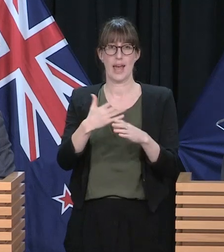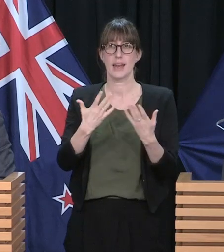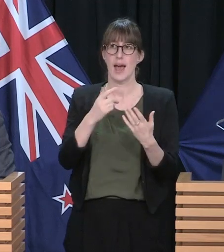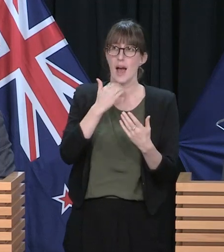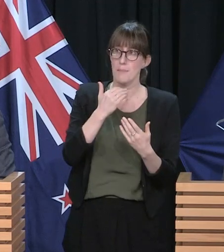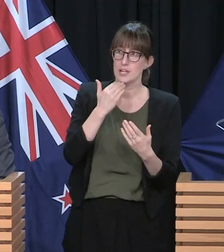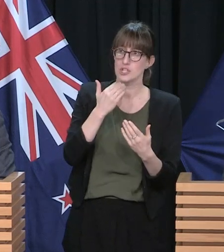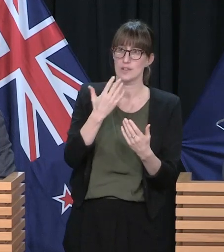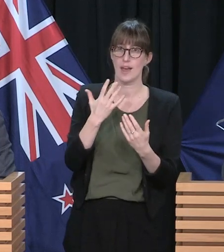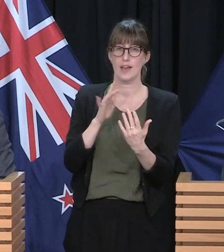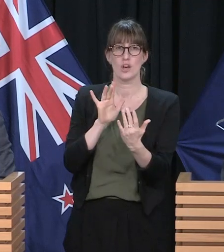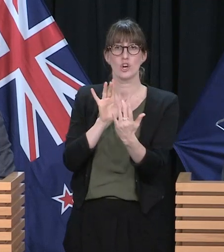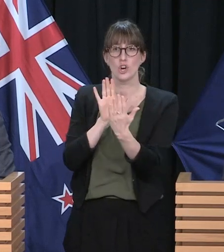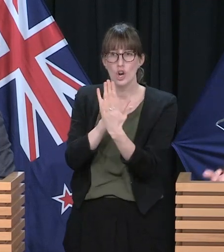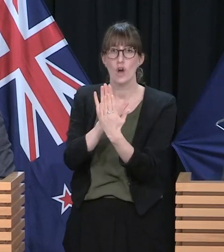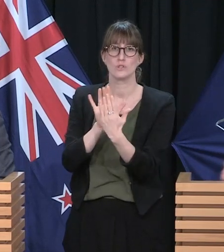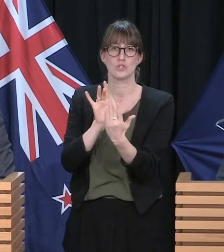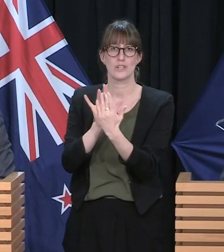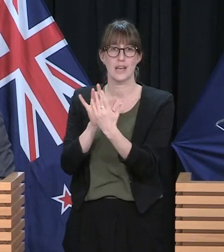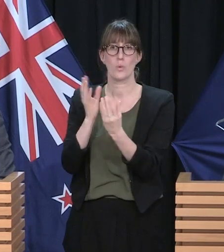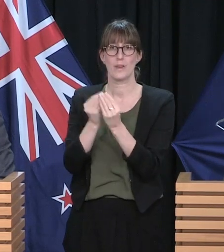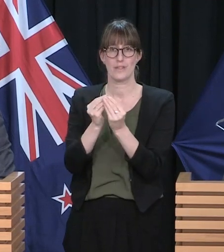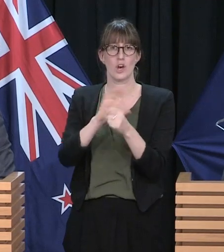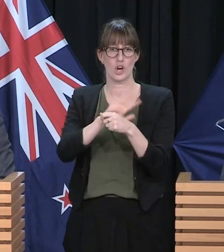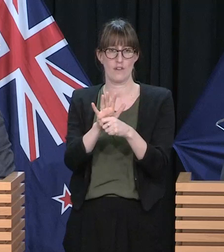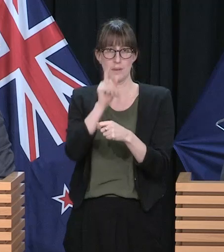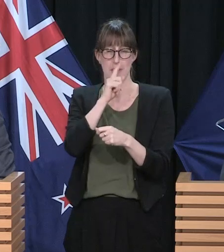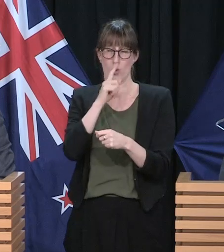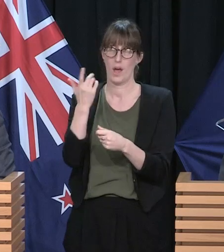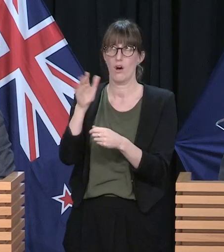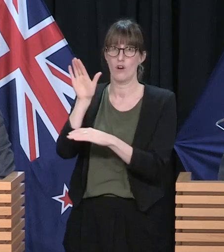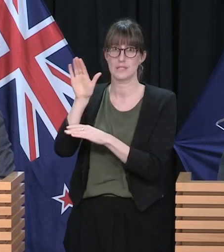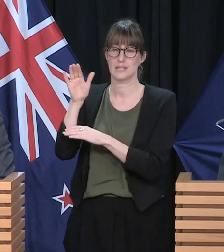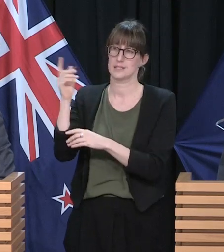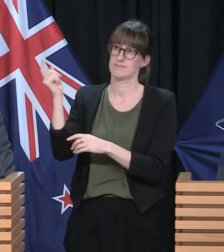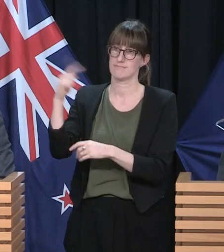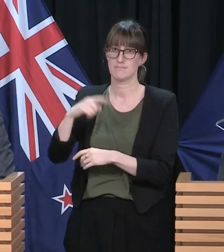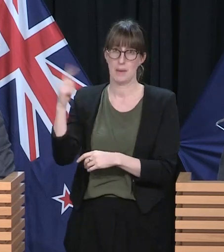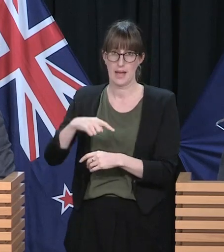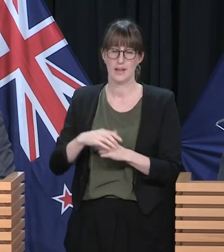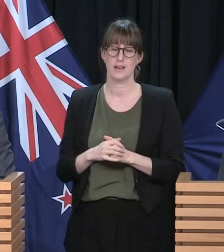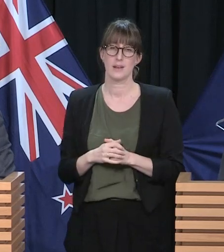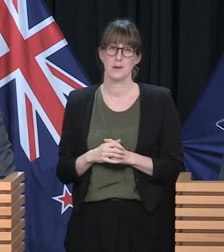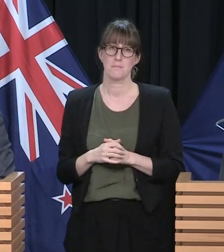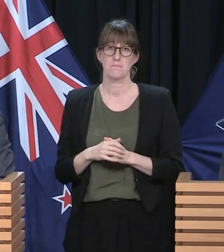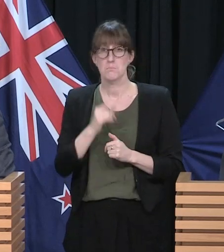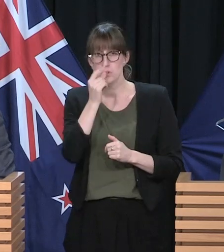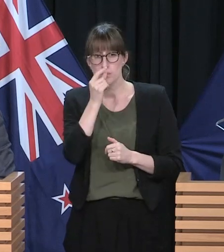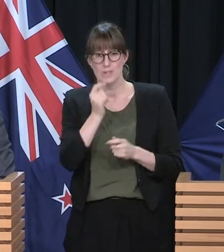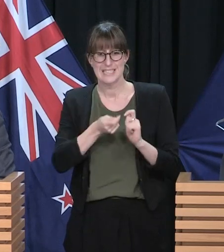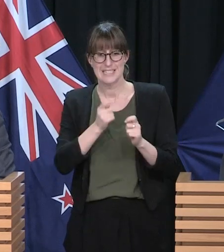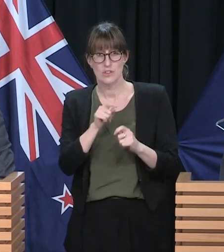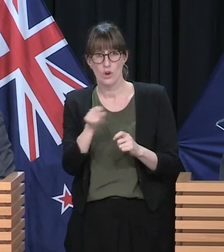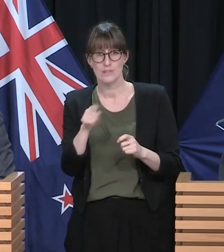to people who may have COVID-19, that is people coming into the country. So it may be that it's weekly,